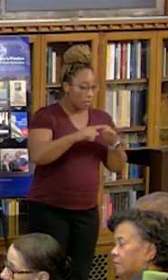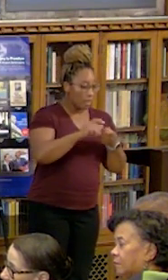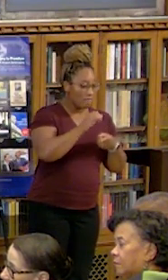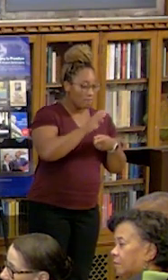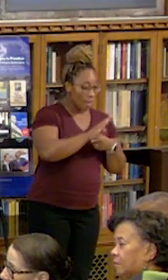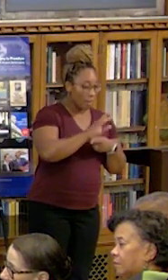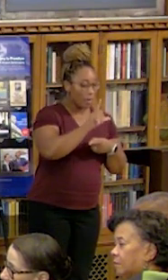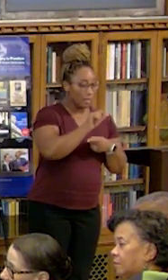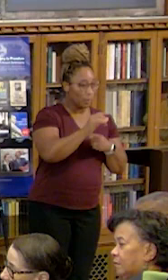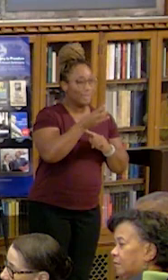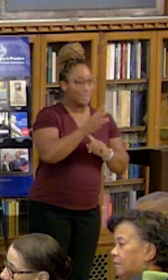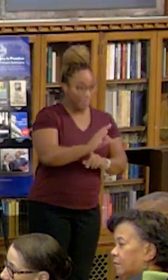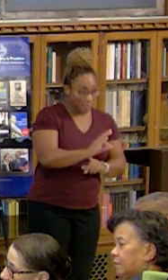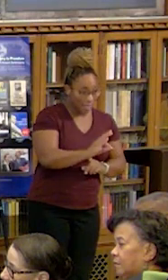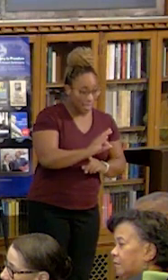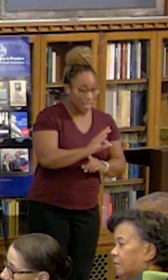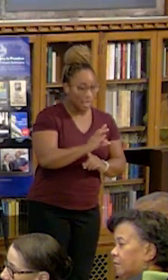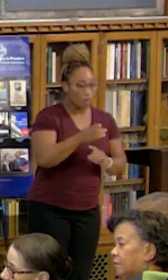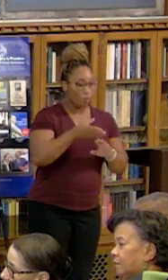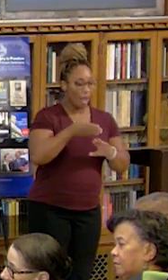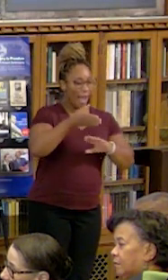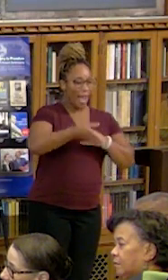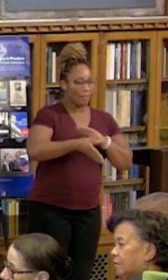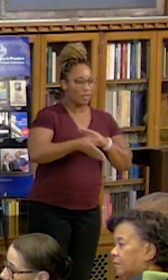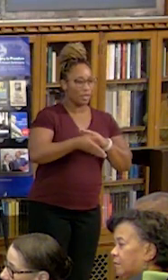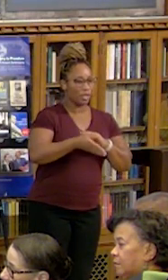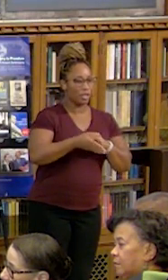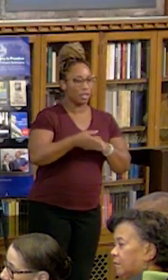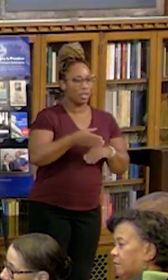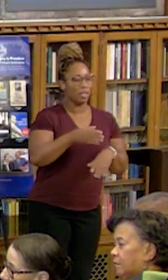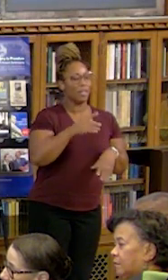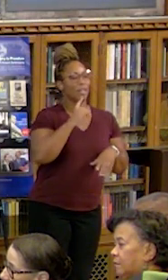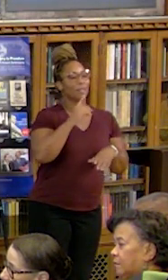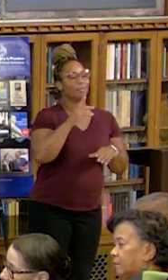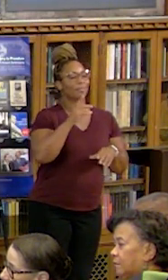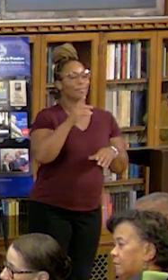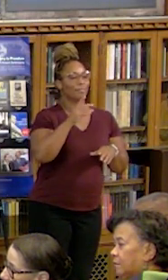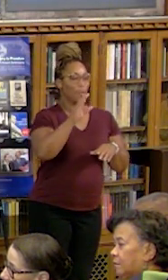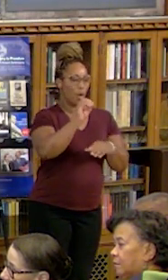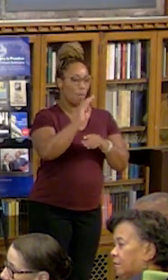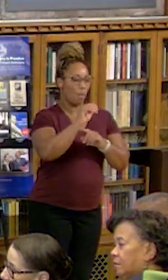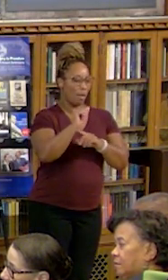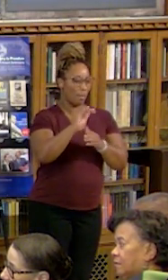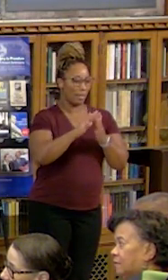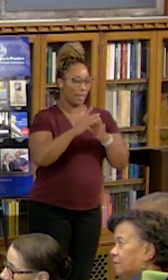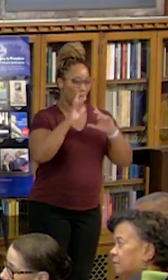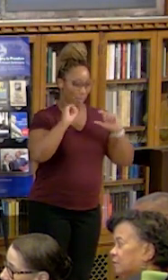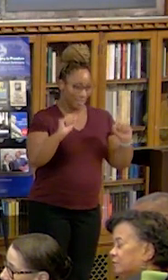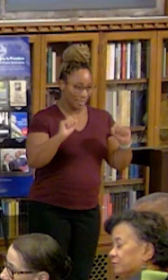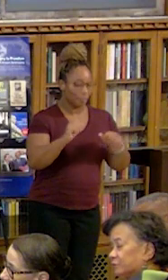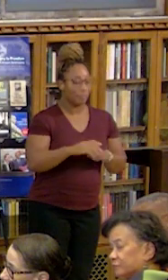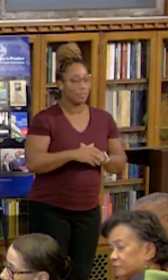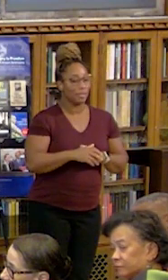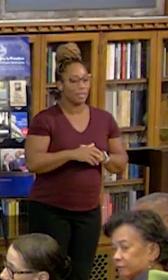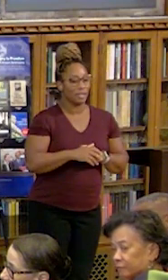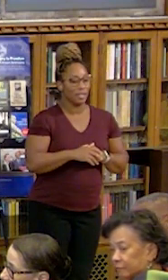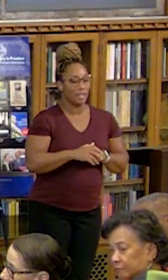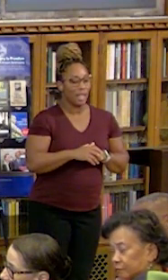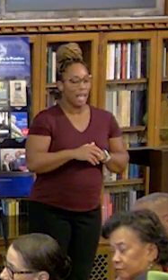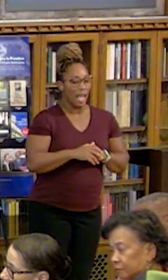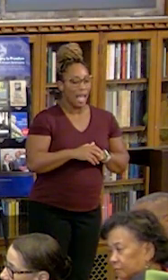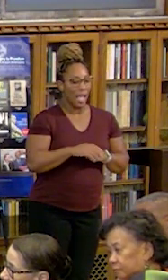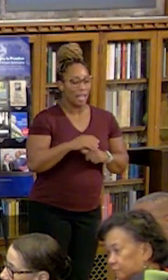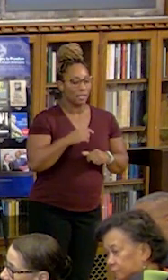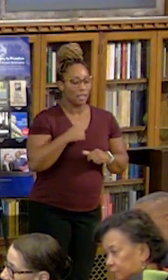of 2017 right after the inauguration of a certain person and here I am sort of